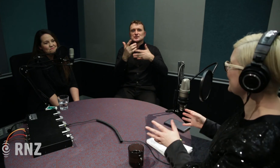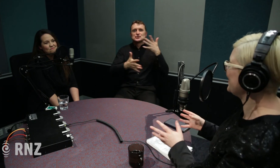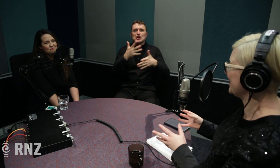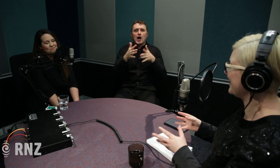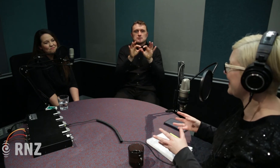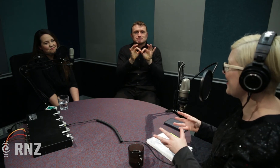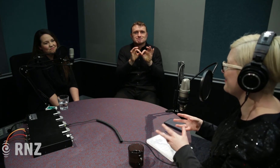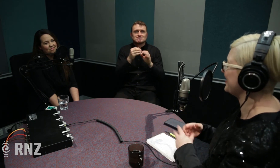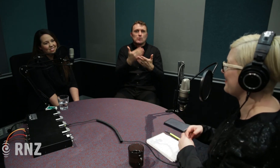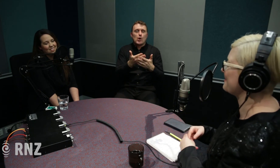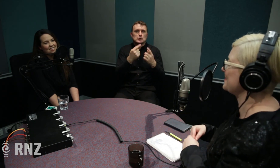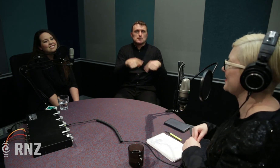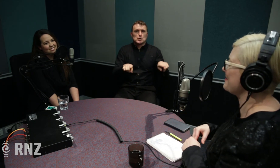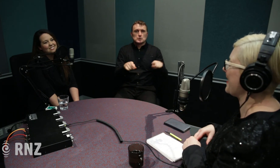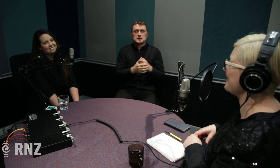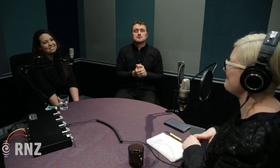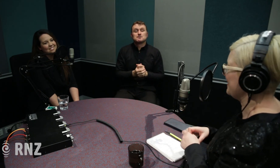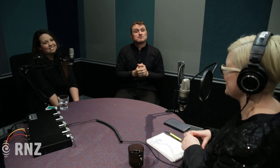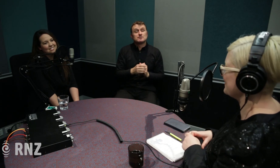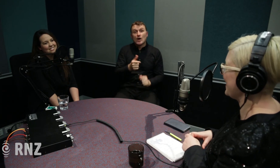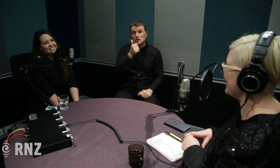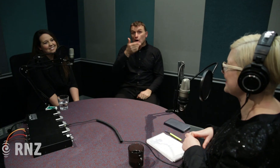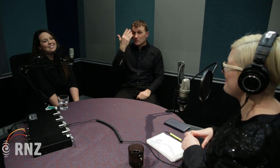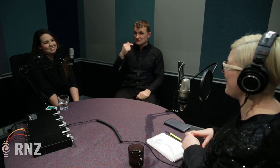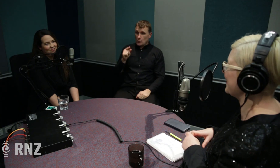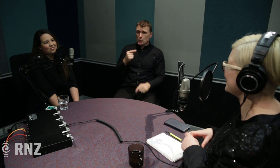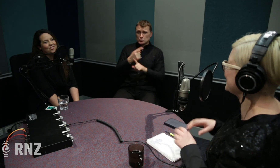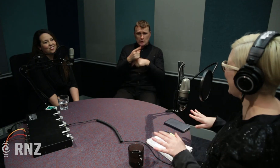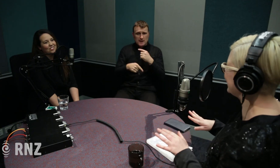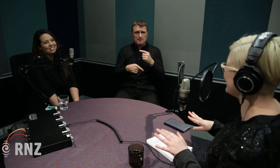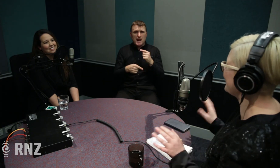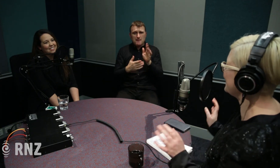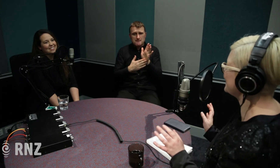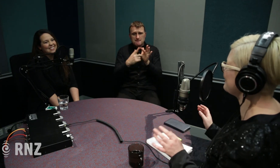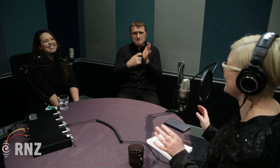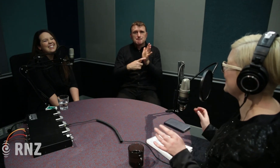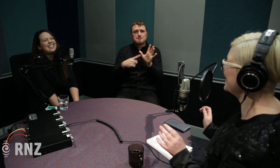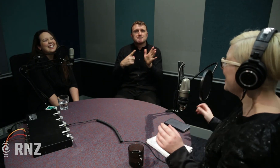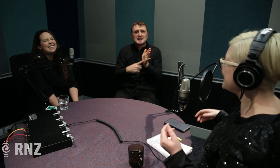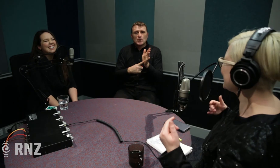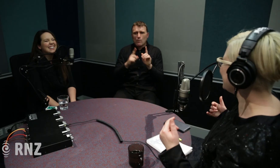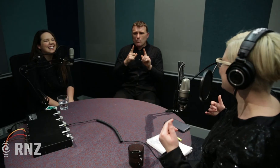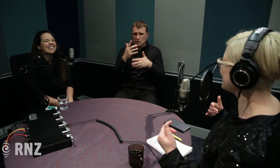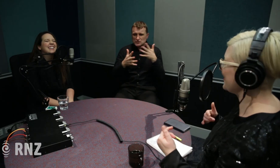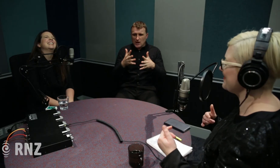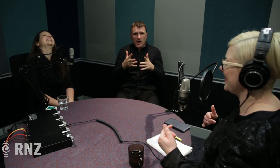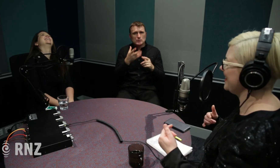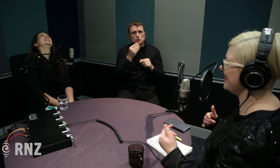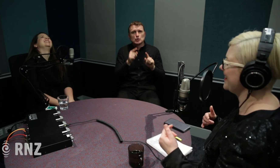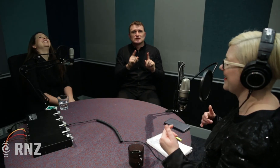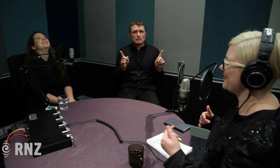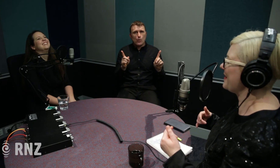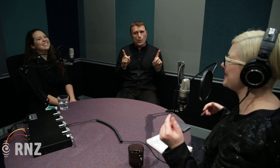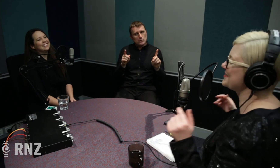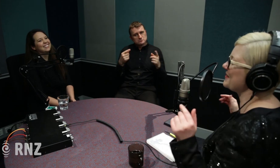were talking earlier off air, we were talking about metal and about the signs that we use with metal. So can you show